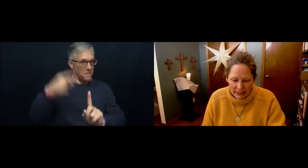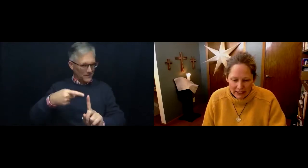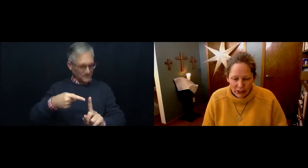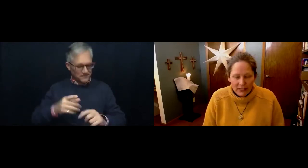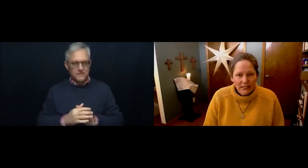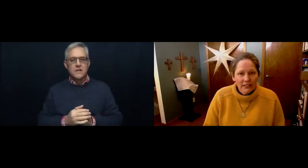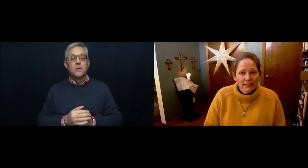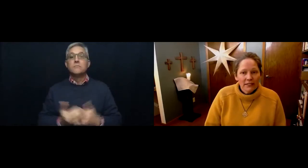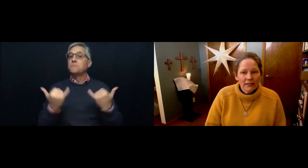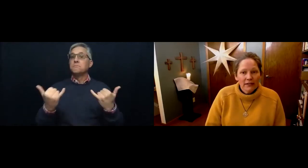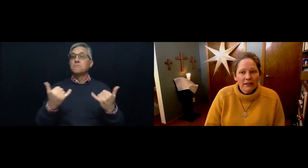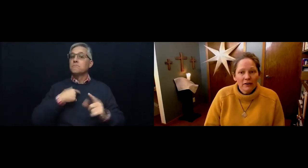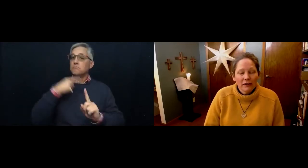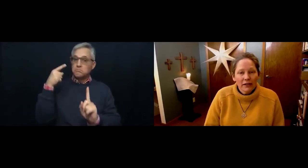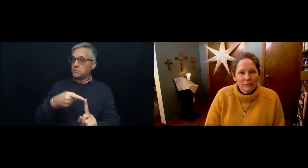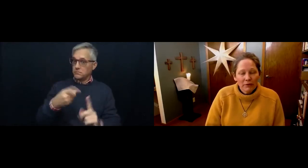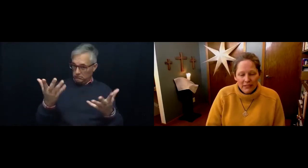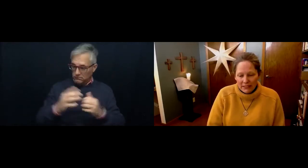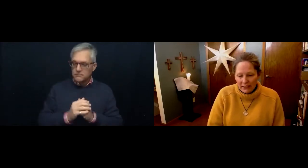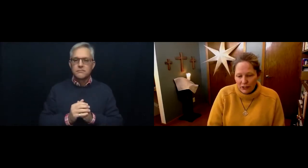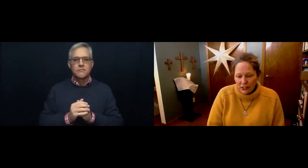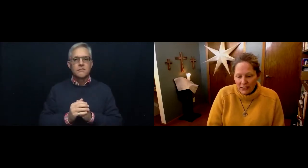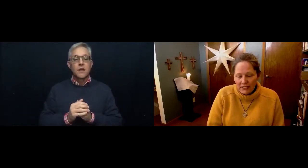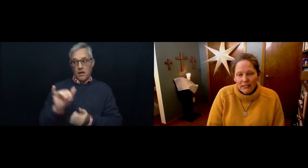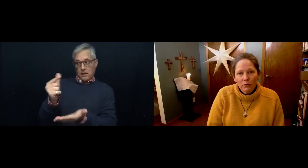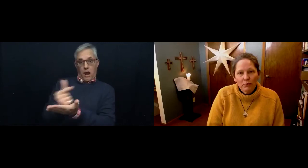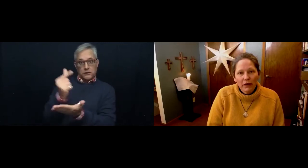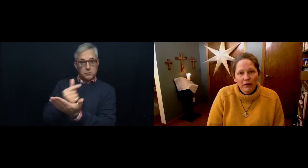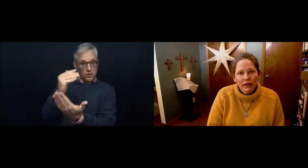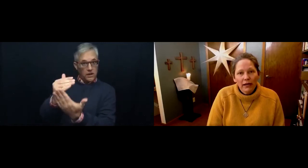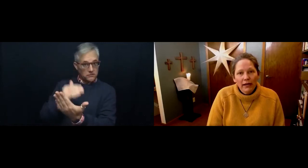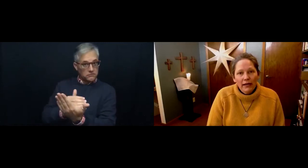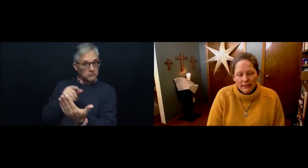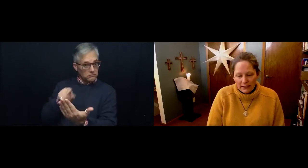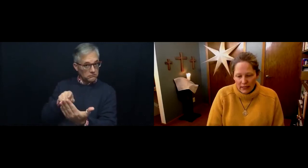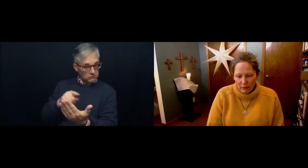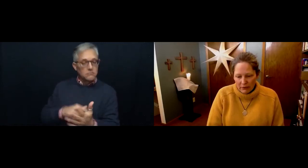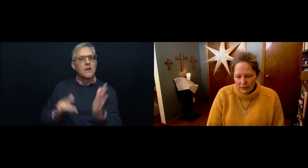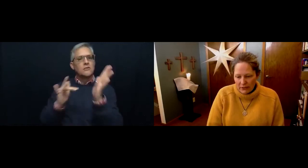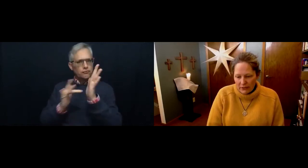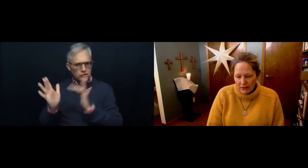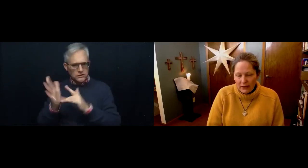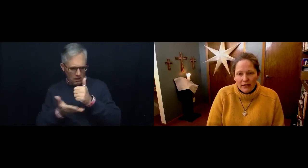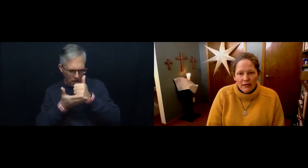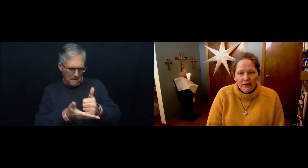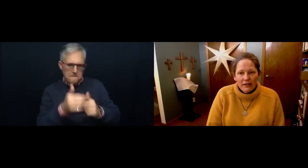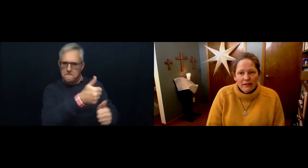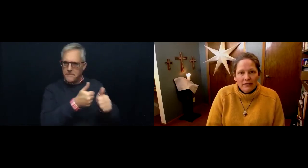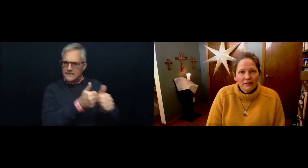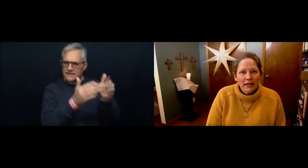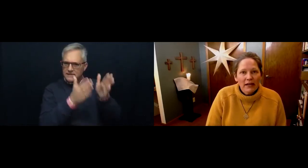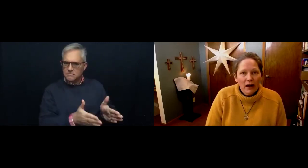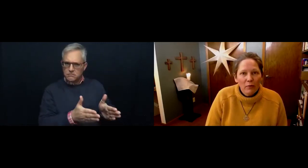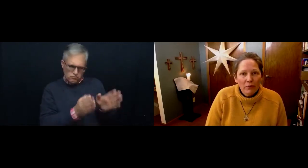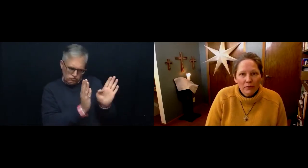point is that Jesus, in our gospel lesson today, Jesus is preparing his disciples